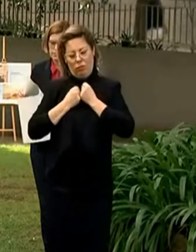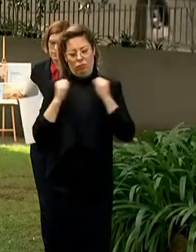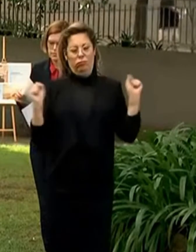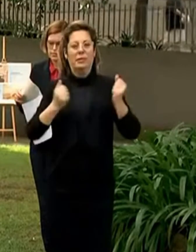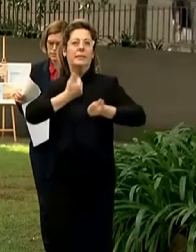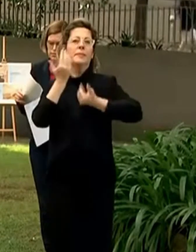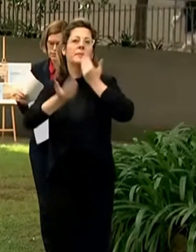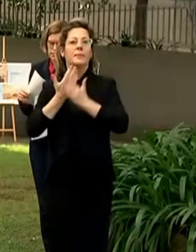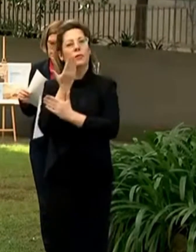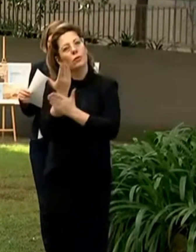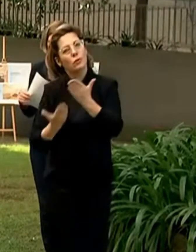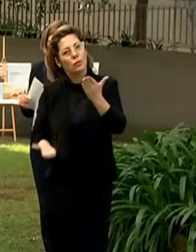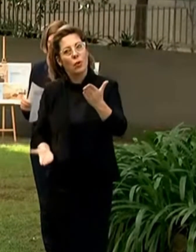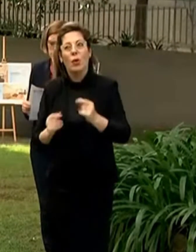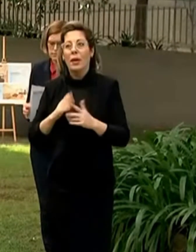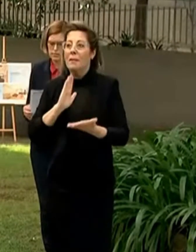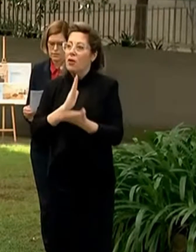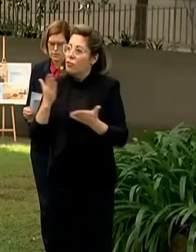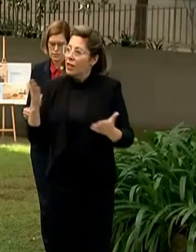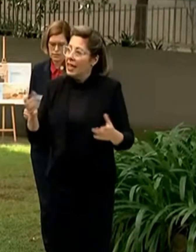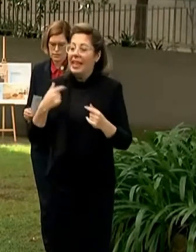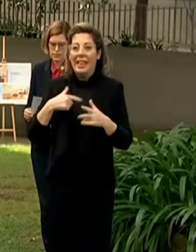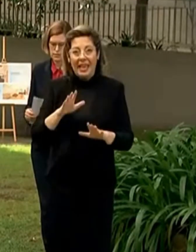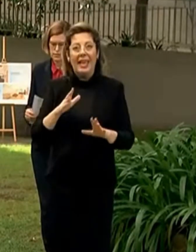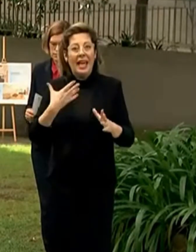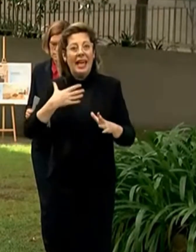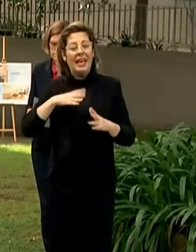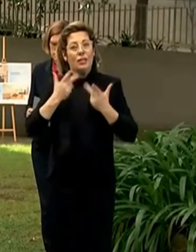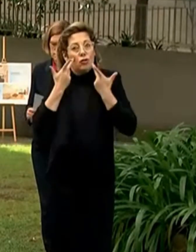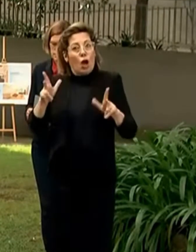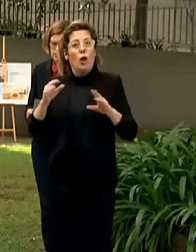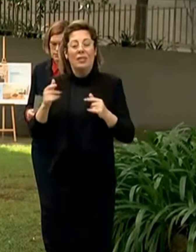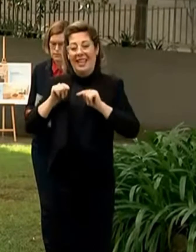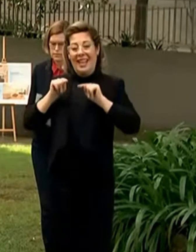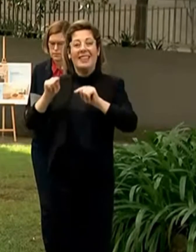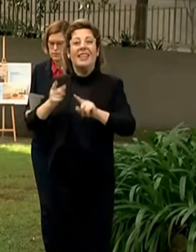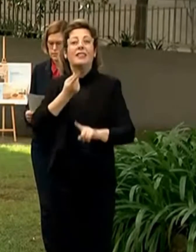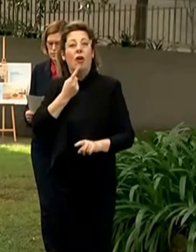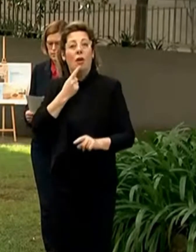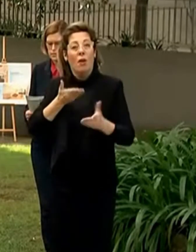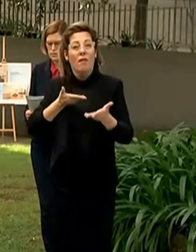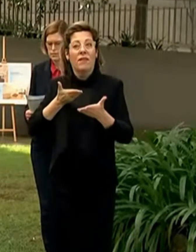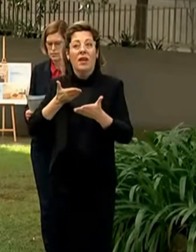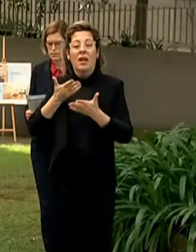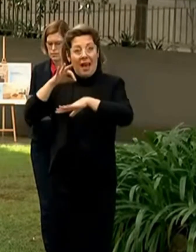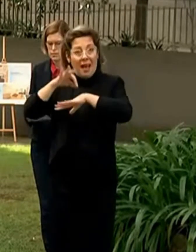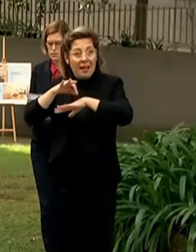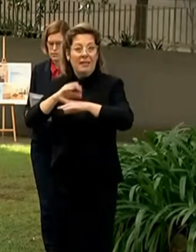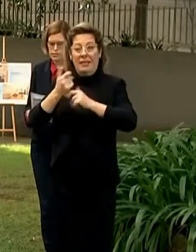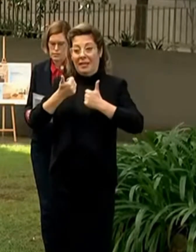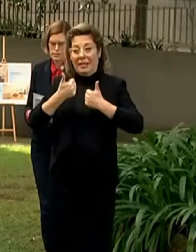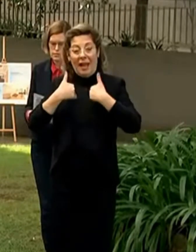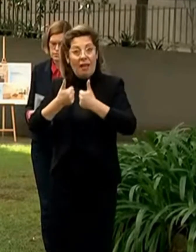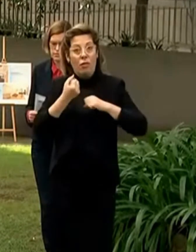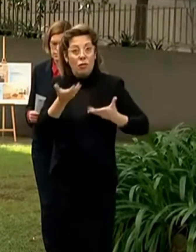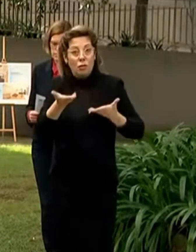these services are willing to stand up and say that's absolutely what we have to do. So it's a great day, as I said, for families and for the community